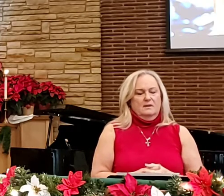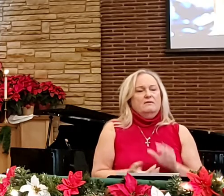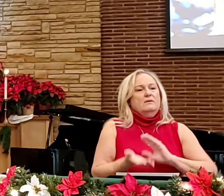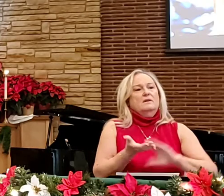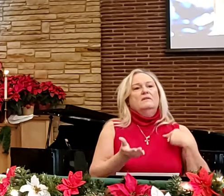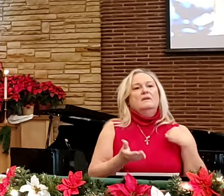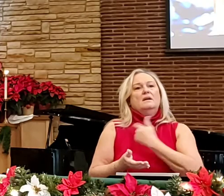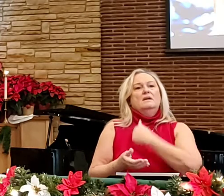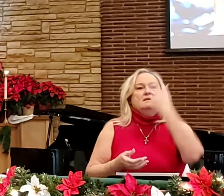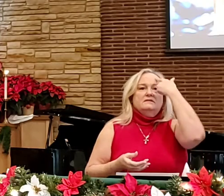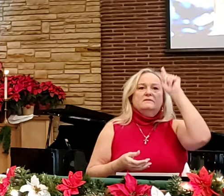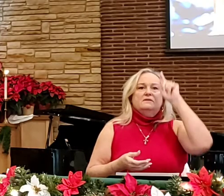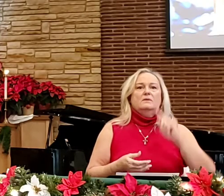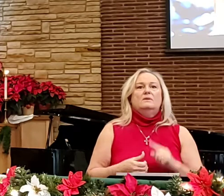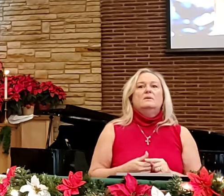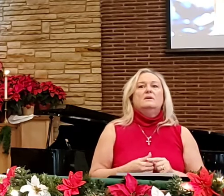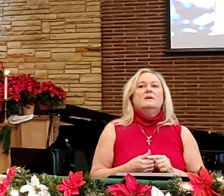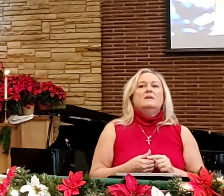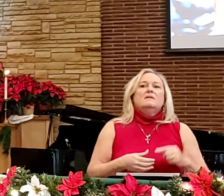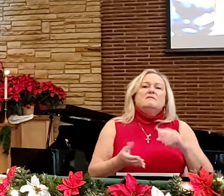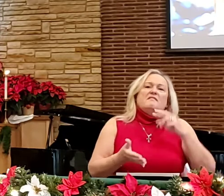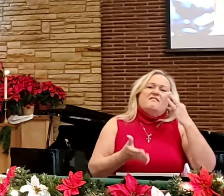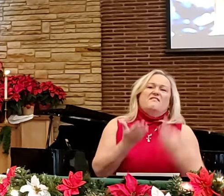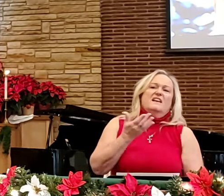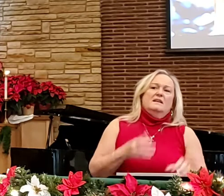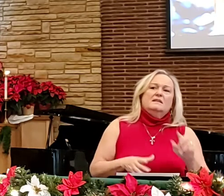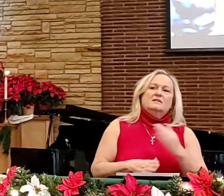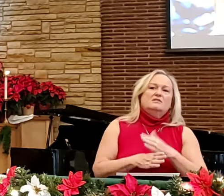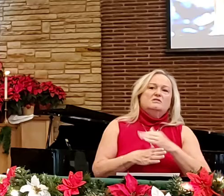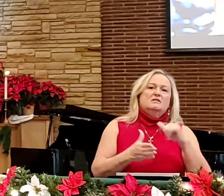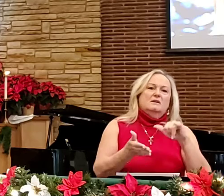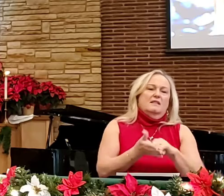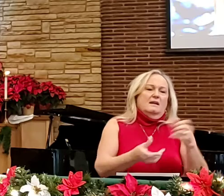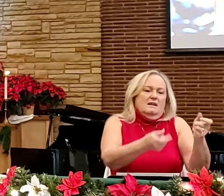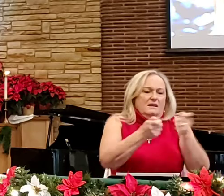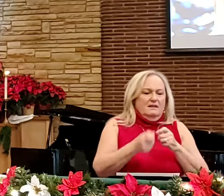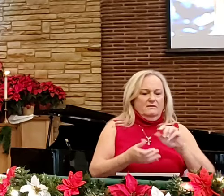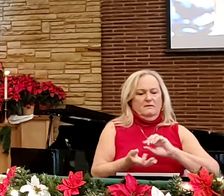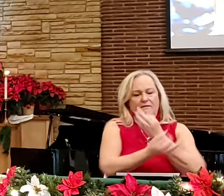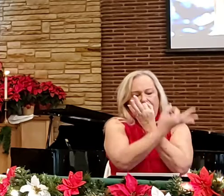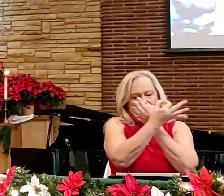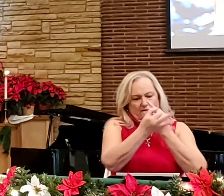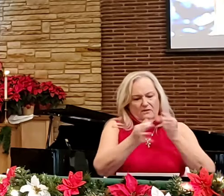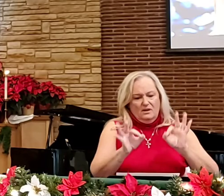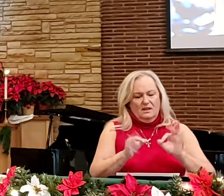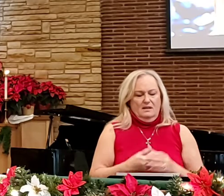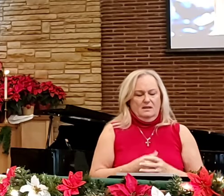Forgive us for failing to share that gift freely.